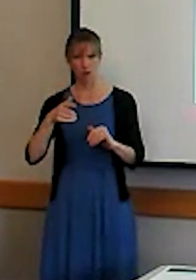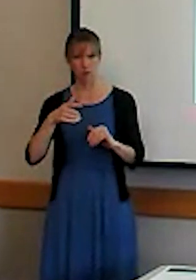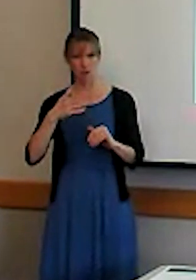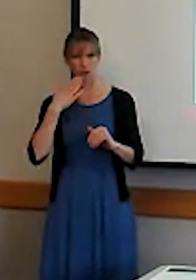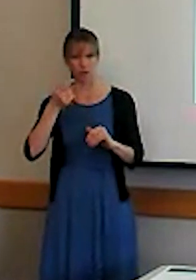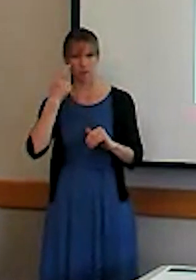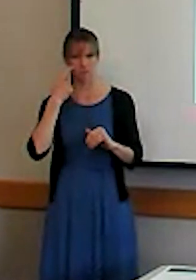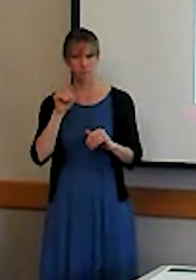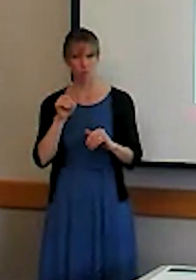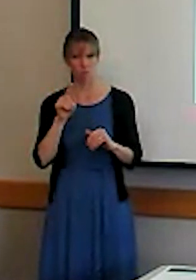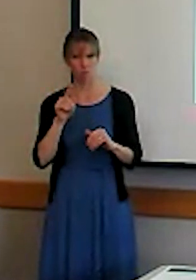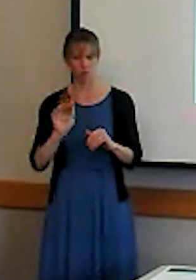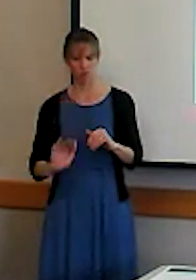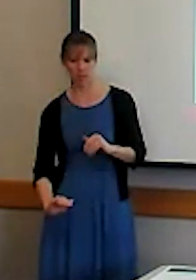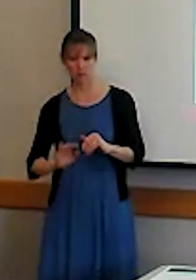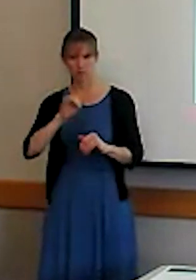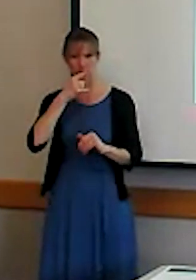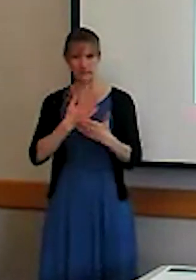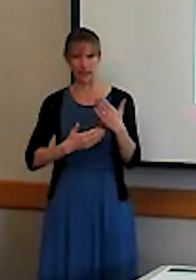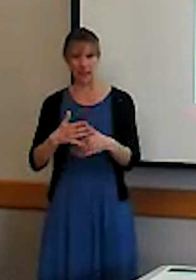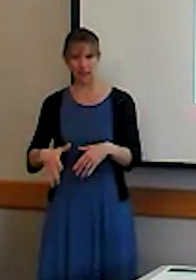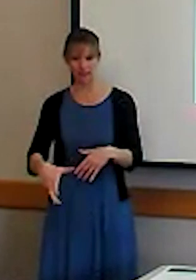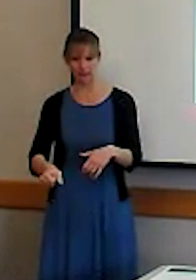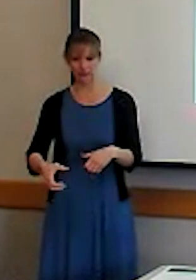good for little kids? Yeah.